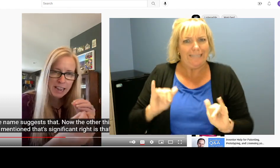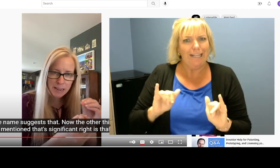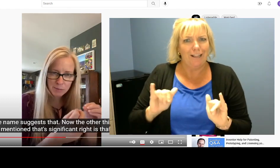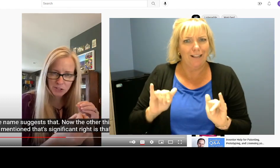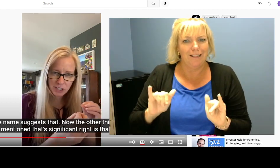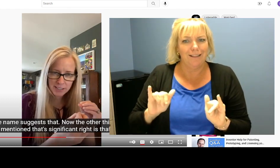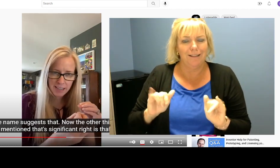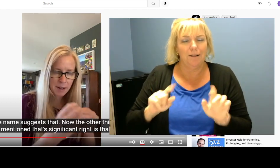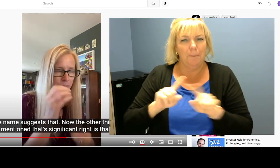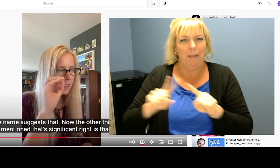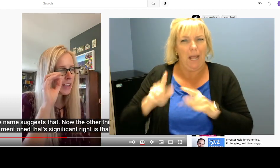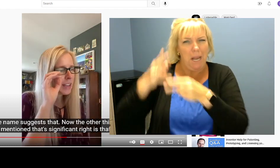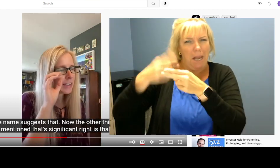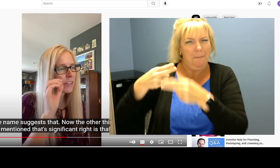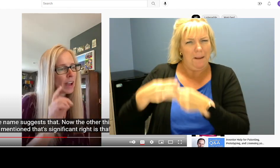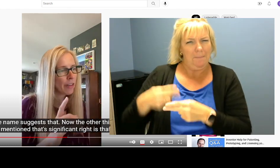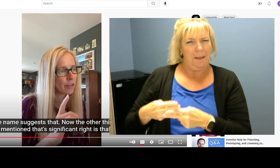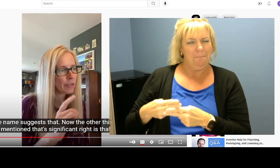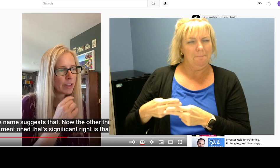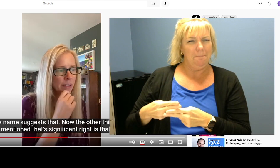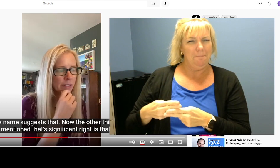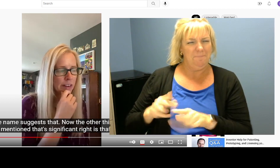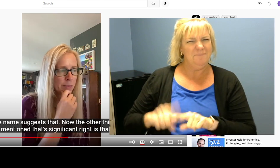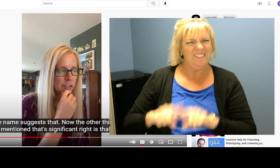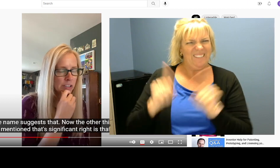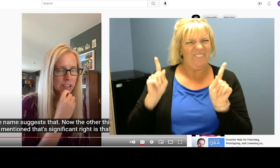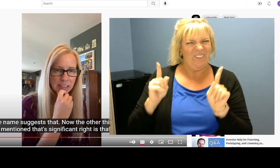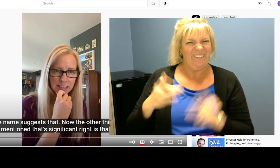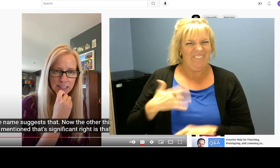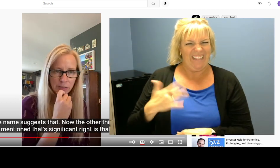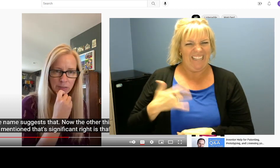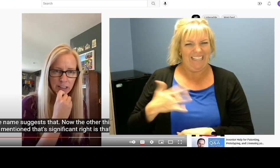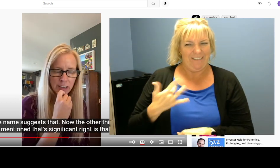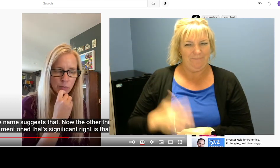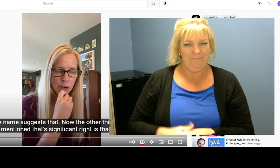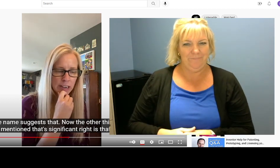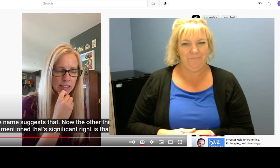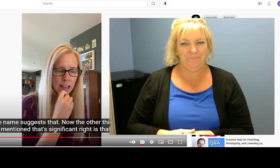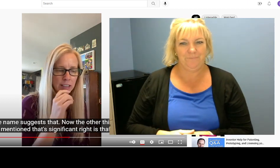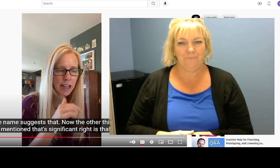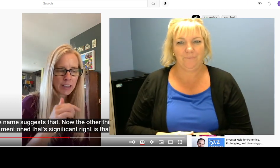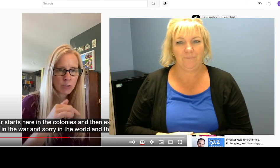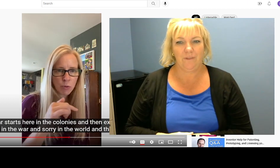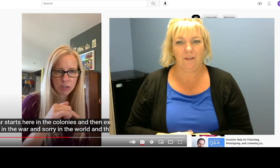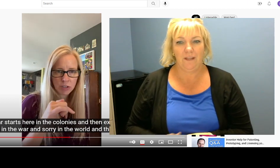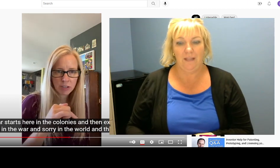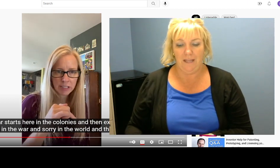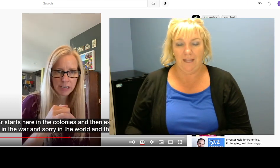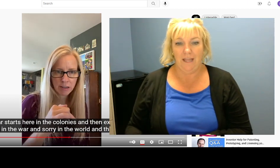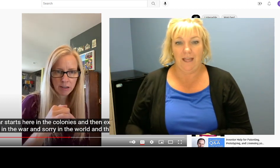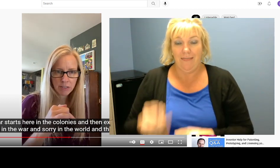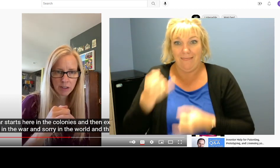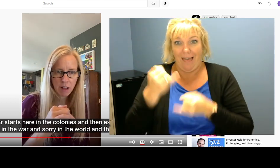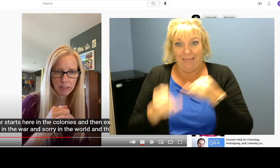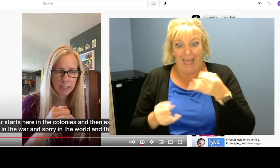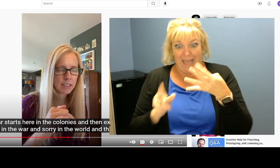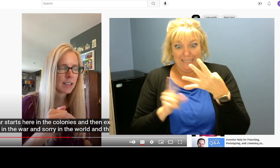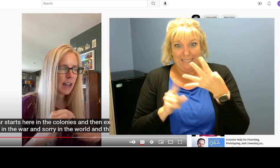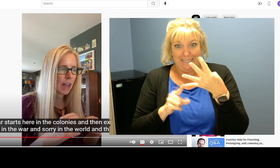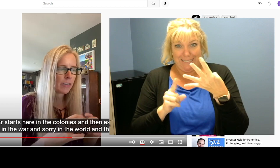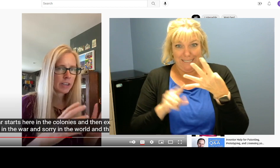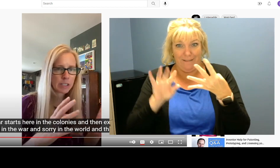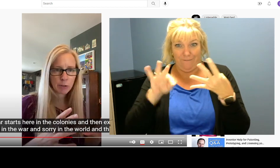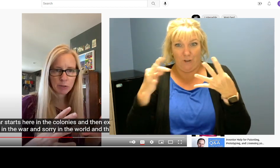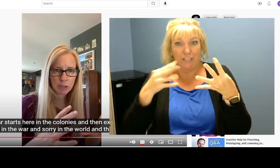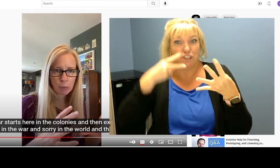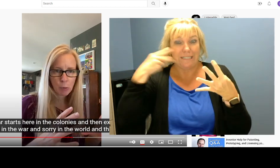the name suggests that. Now, the other thing that I mentioned that's significant, right, is that last war starts here in the colonies